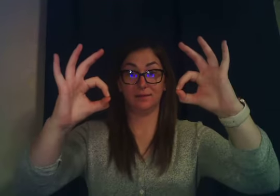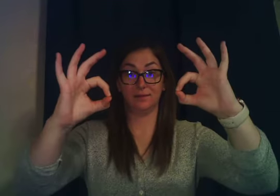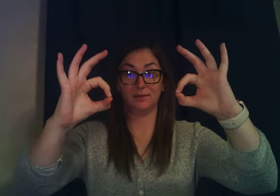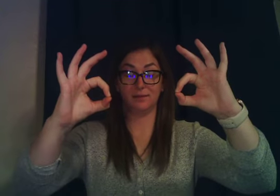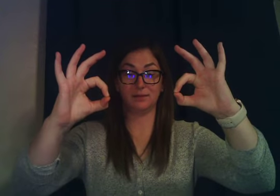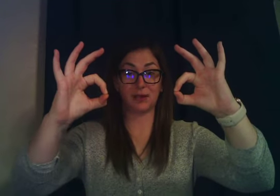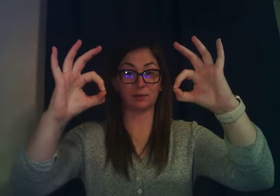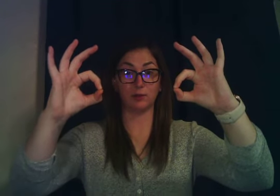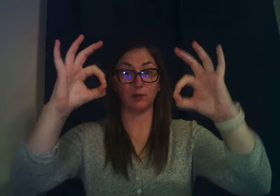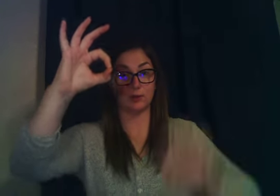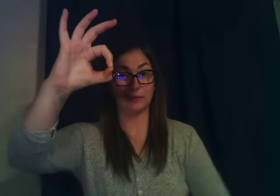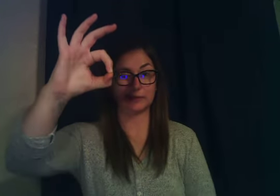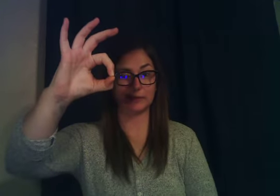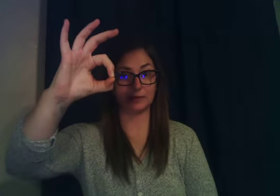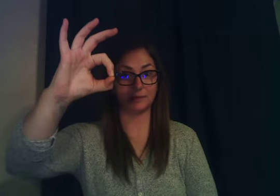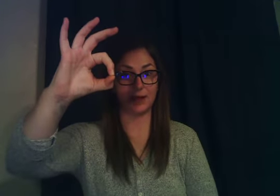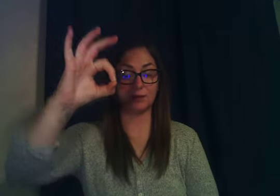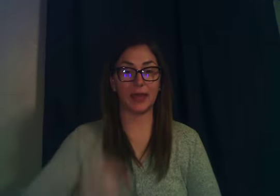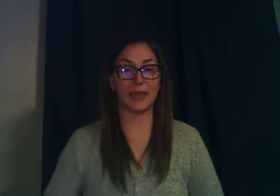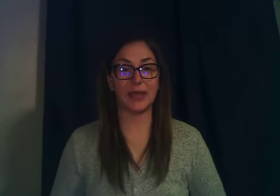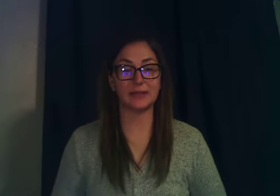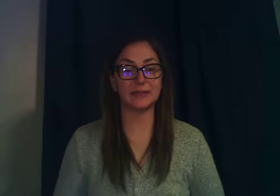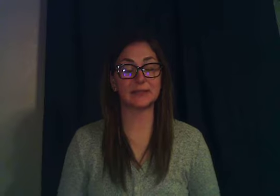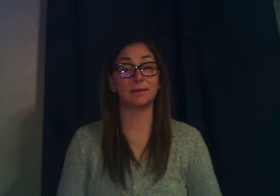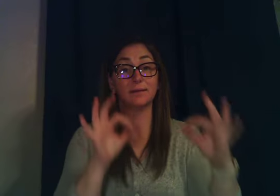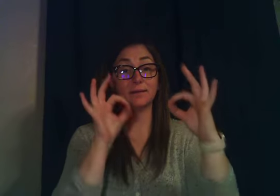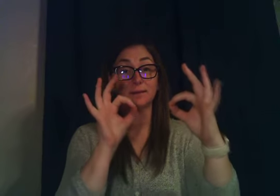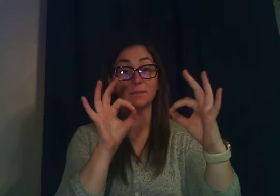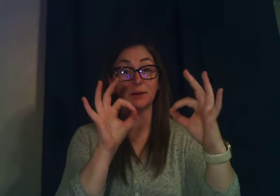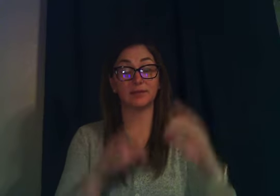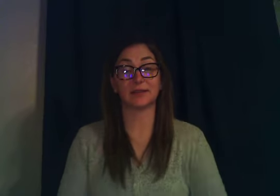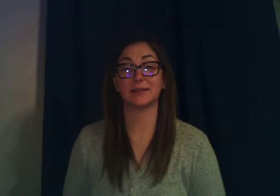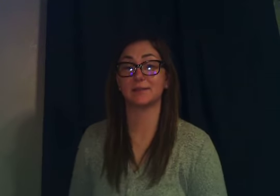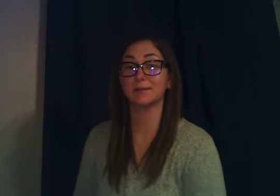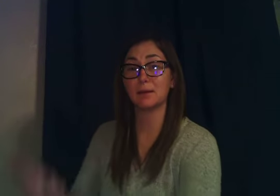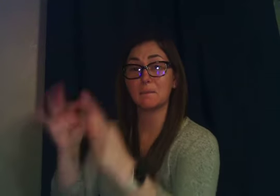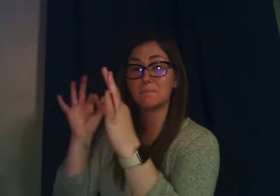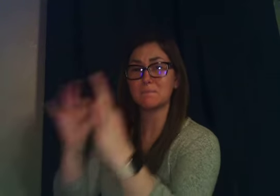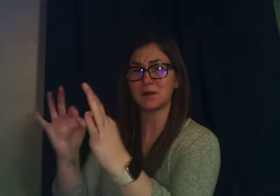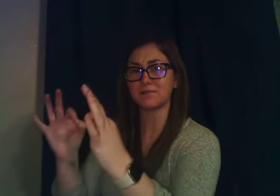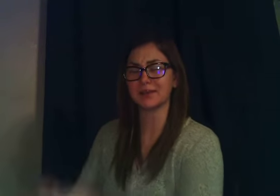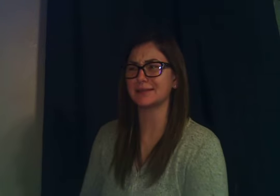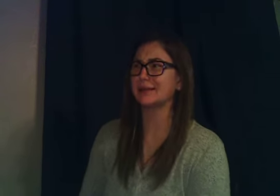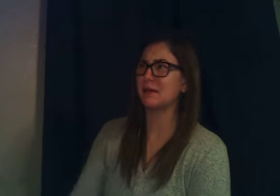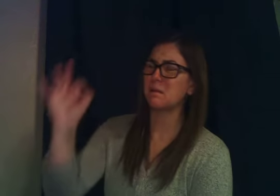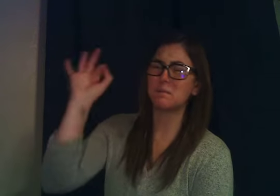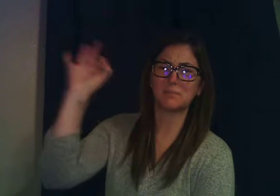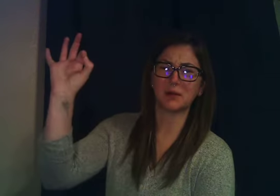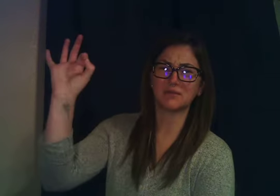Make your little A-okay hands. Perfect. Perfect. Perfect.